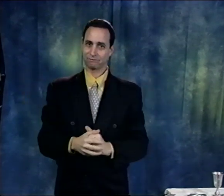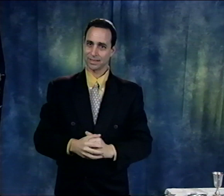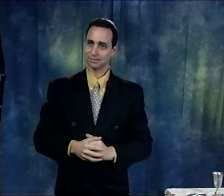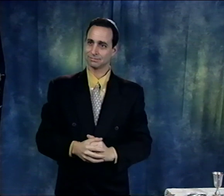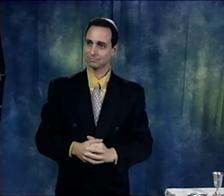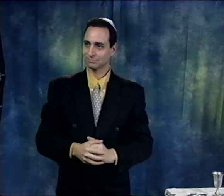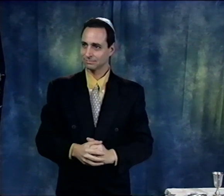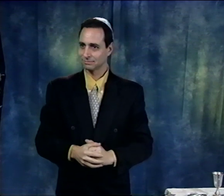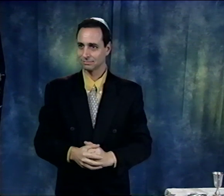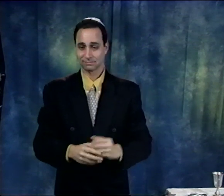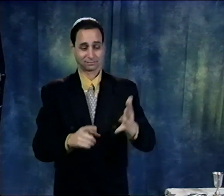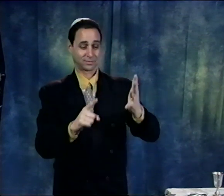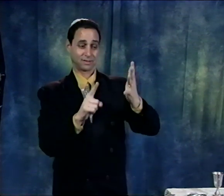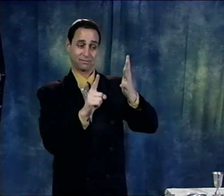were spared.